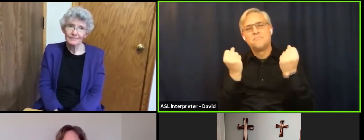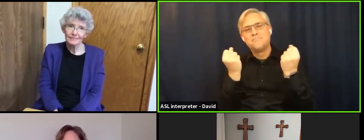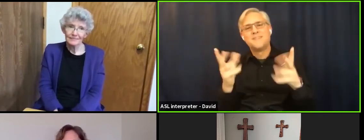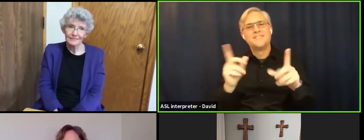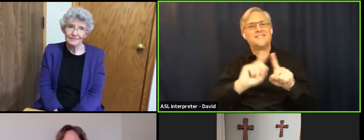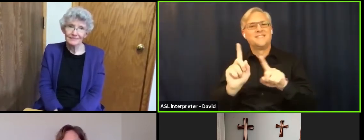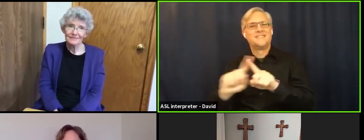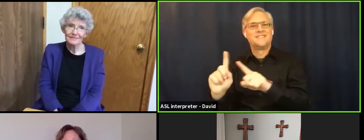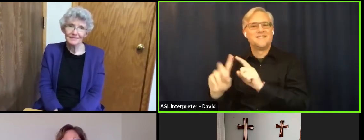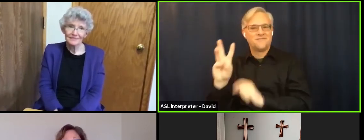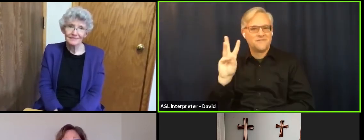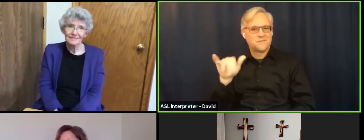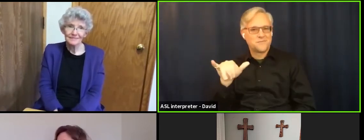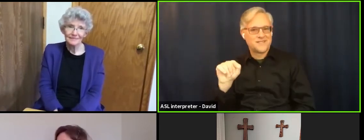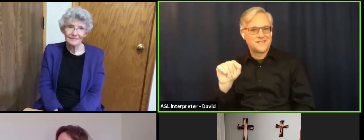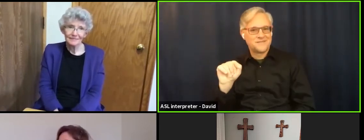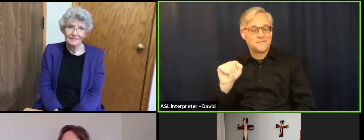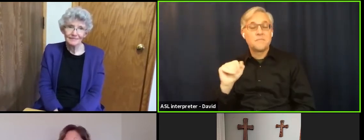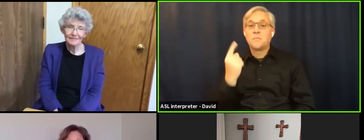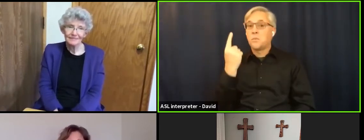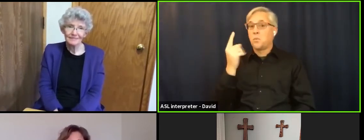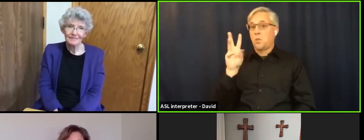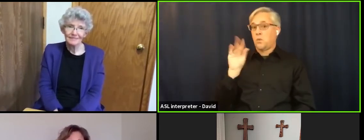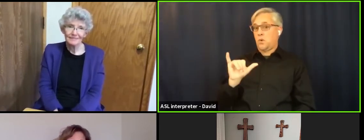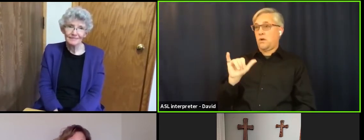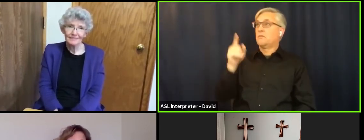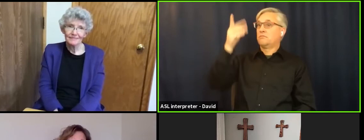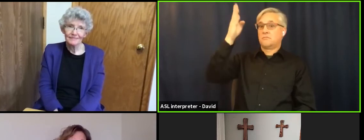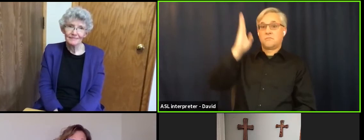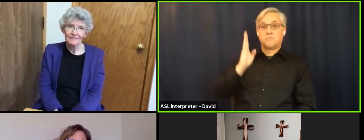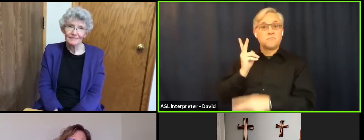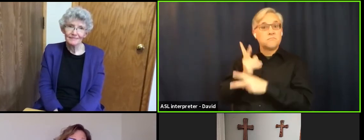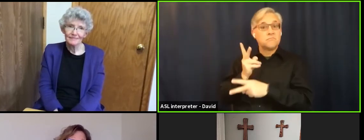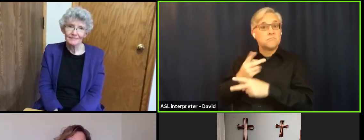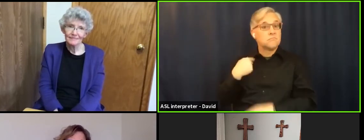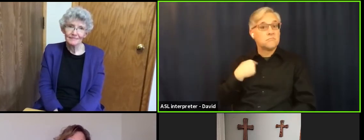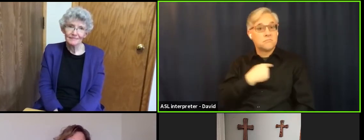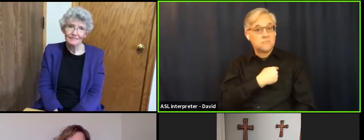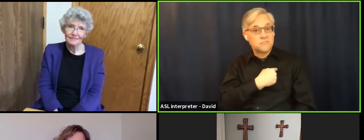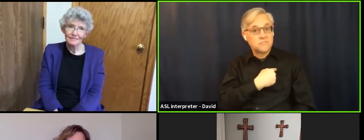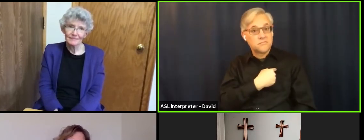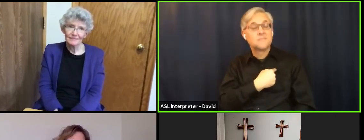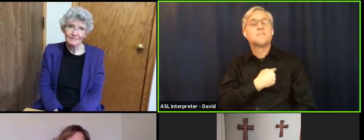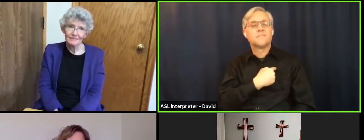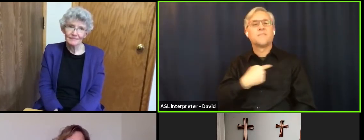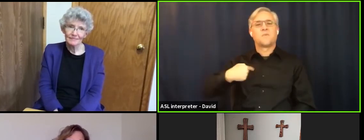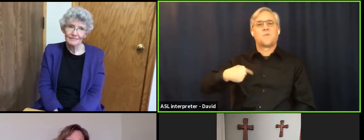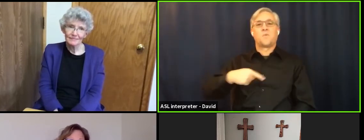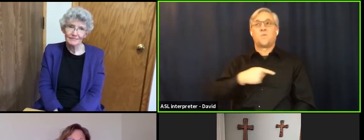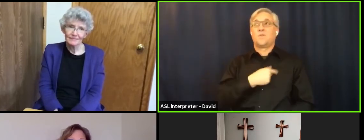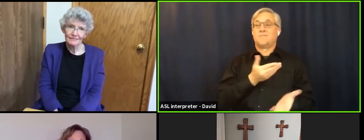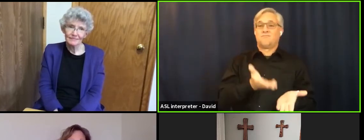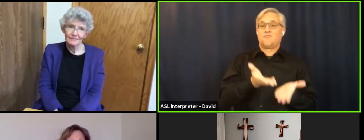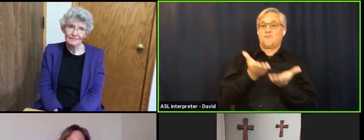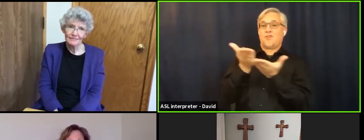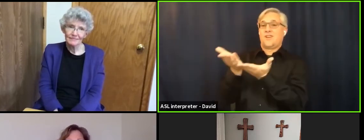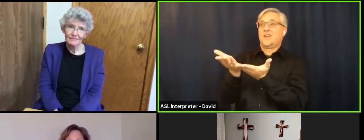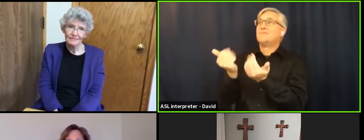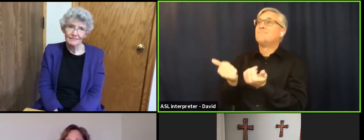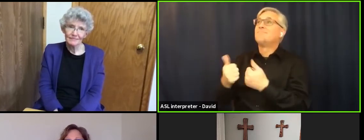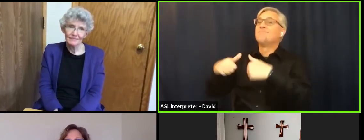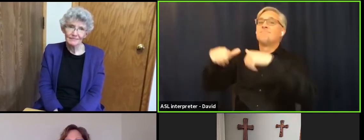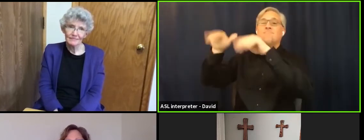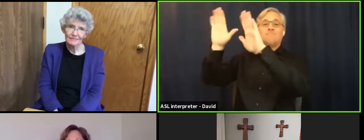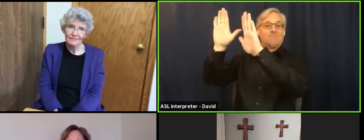that God takes care of us is when we bring our offerings, when we